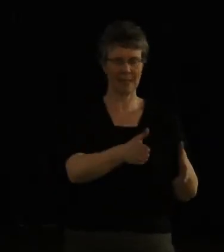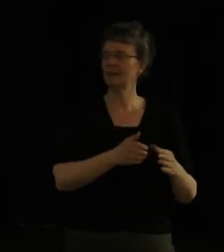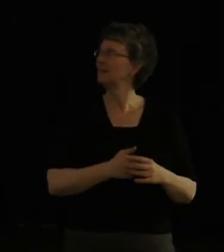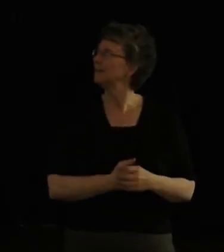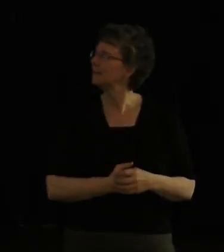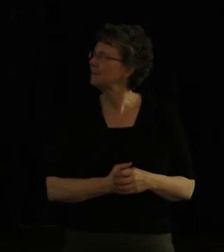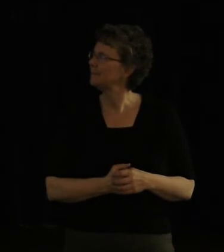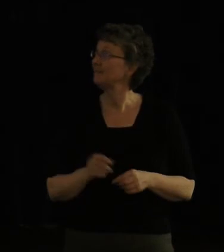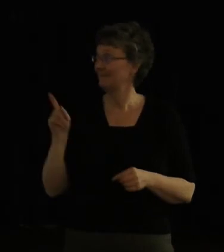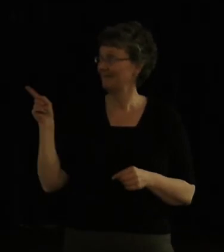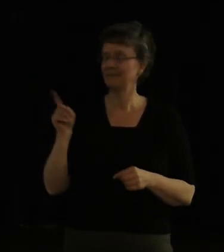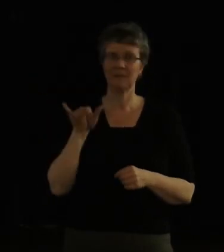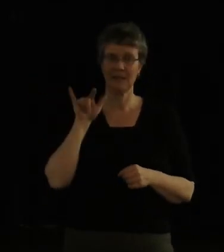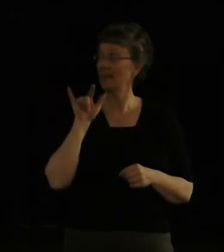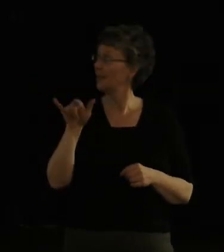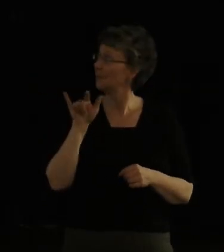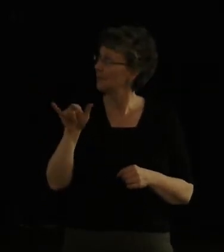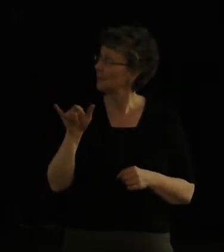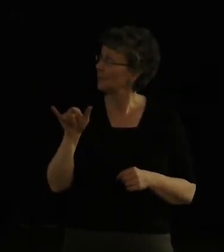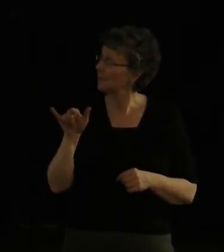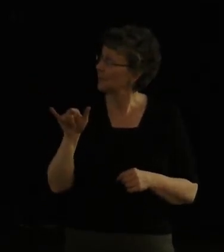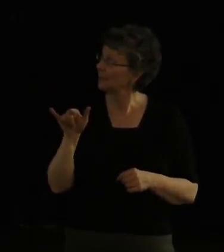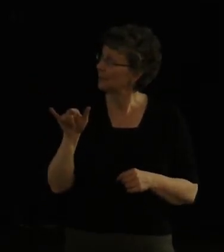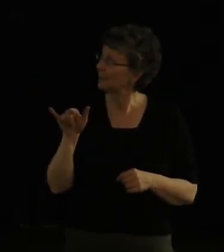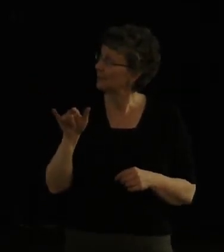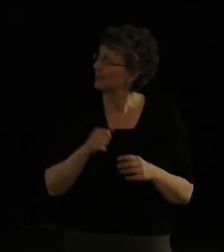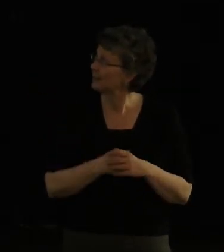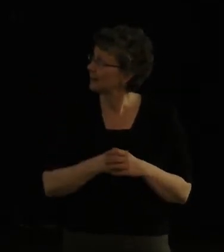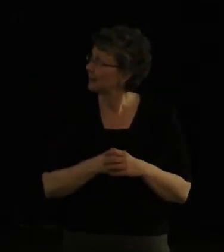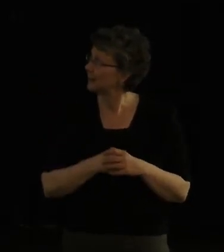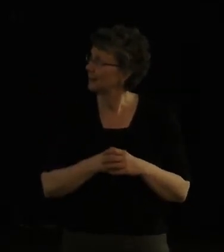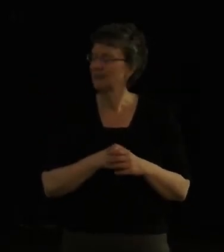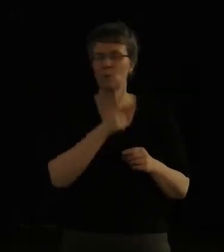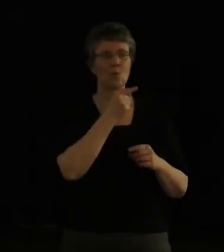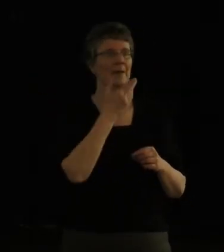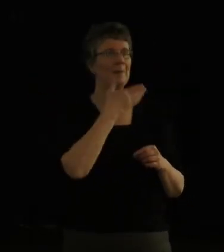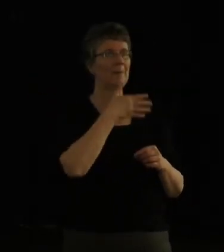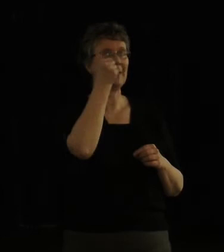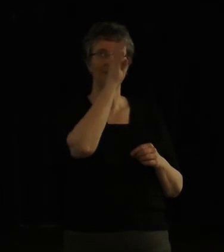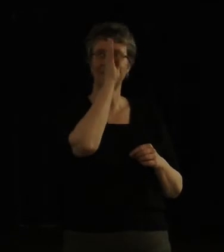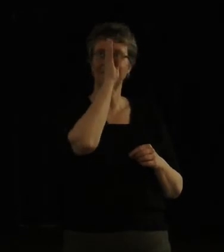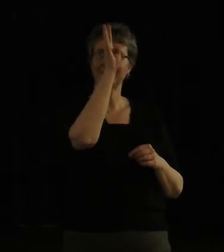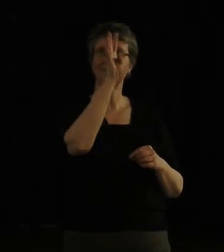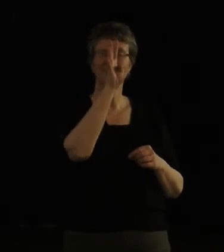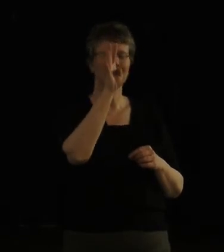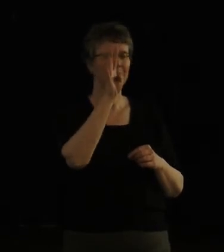my time, wheels on a bag. And so most airports now don't even put stairs. We